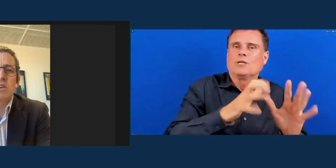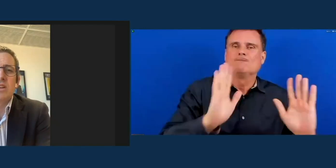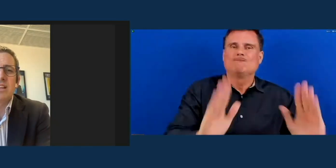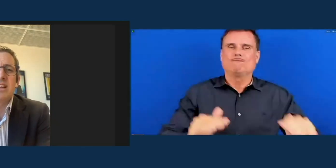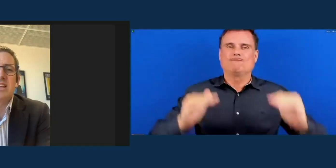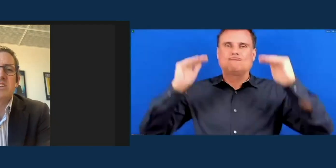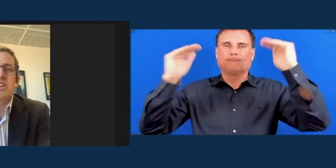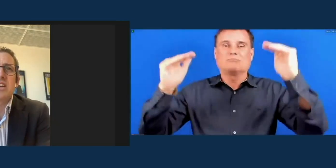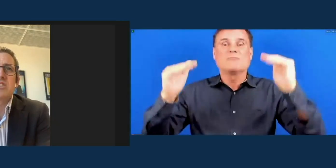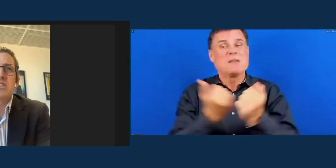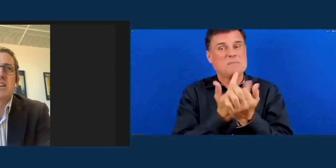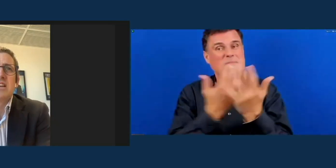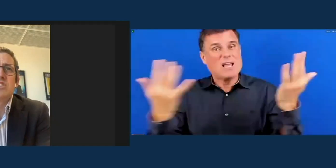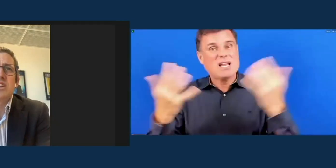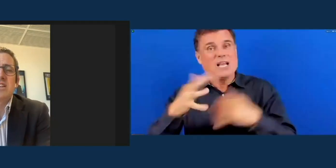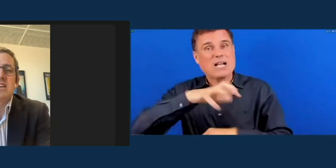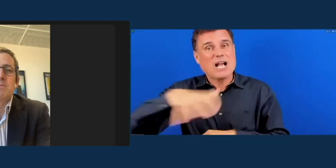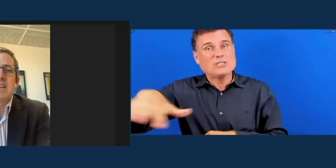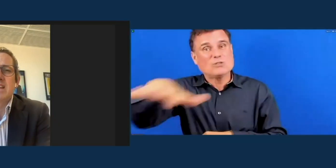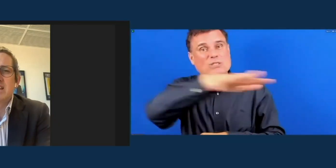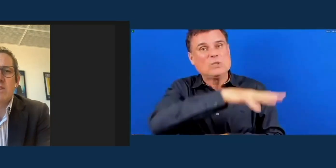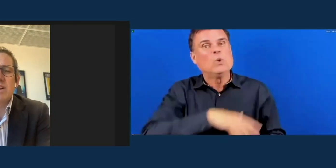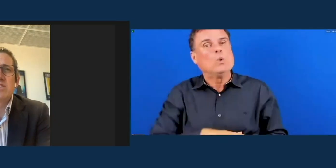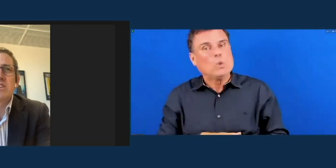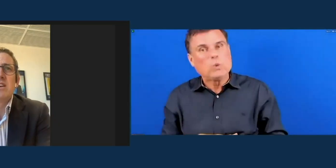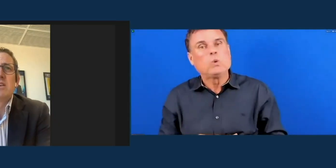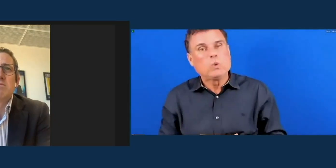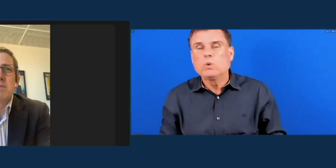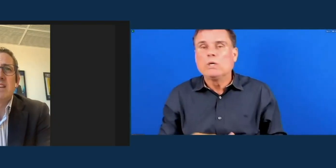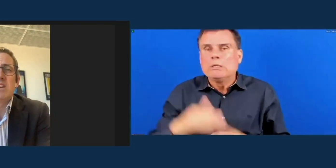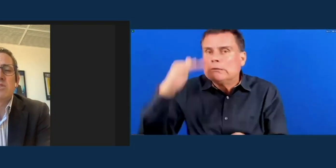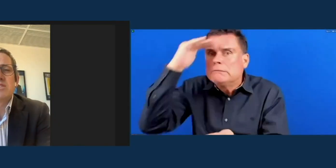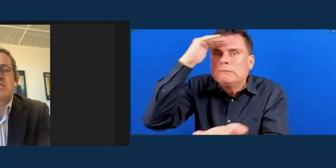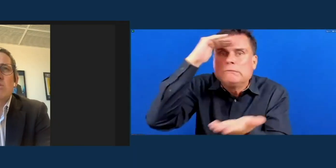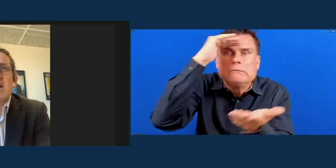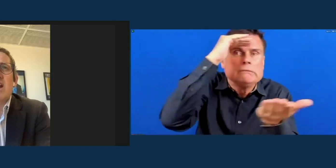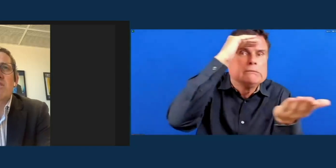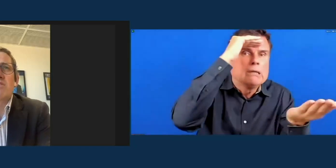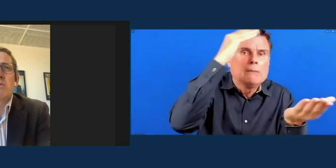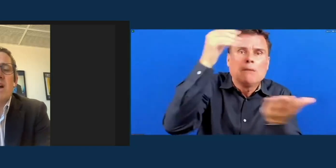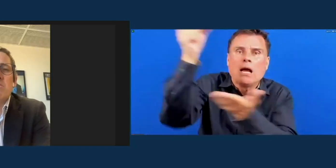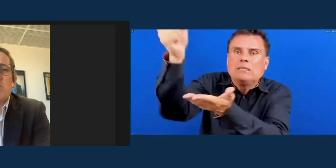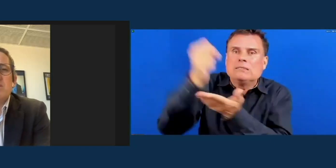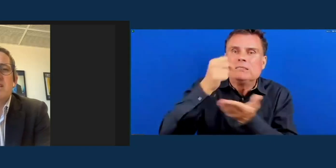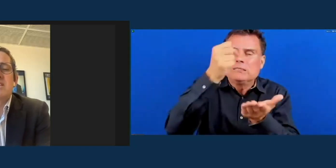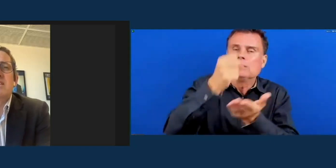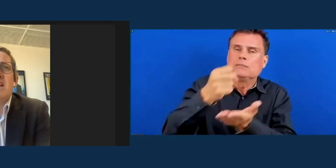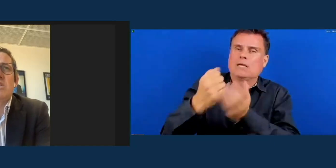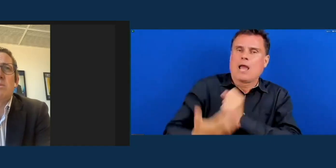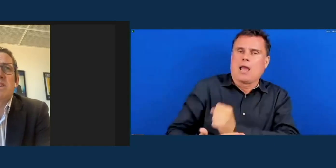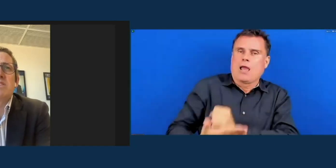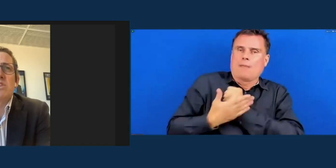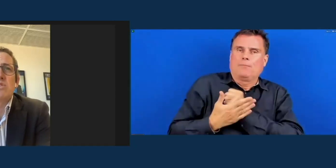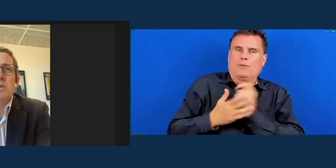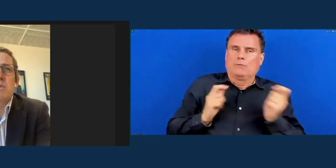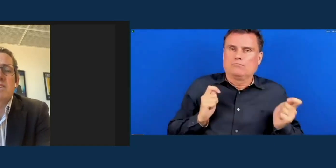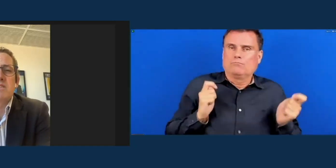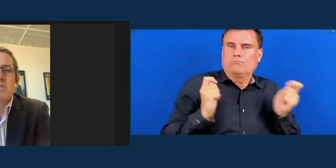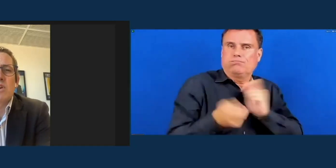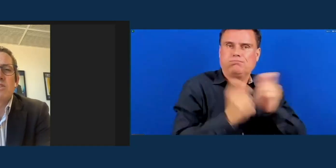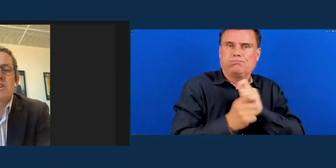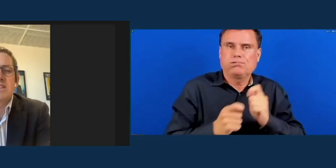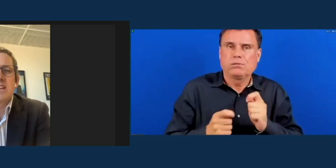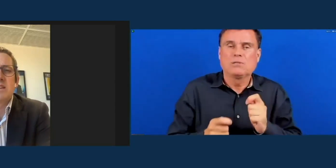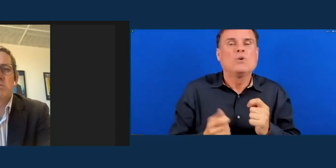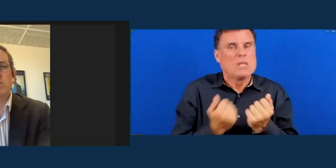for their locally led education agenda. In our region, many countries are still recovering from the unprecedented economic and social impacts